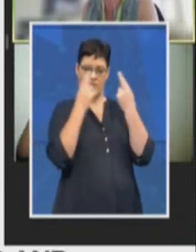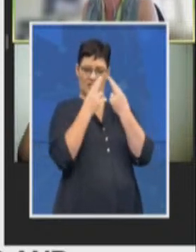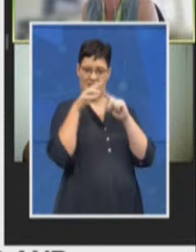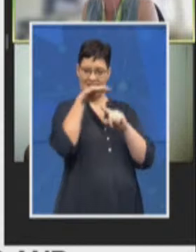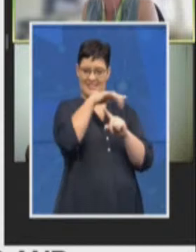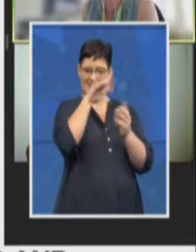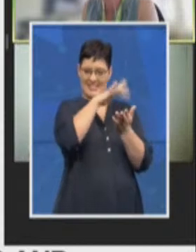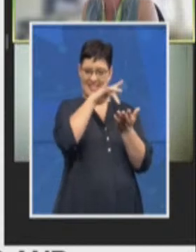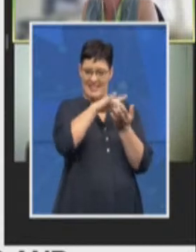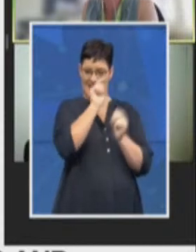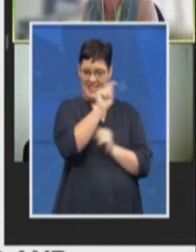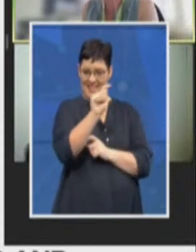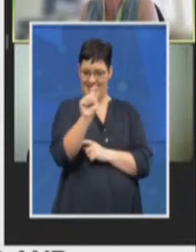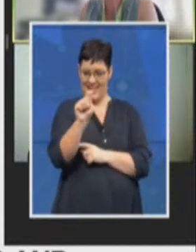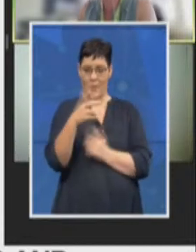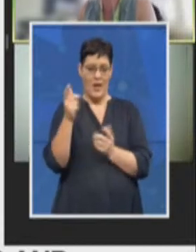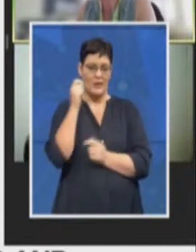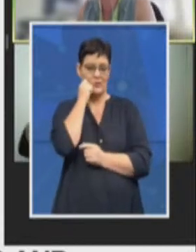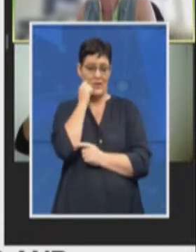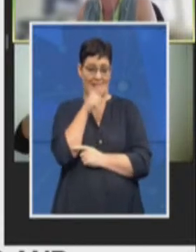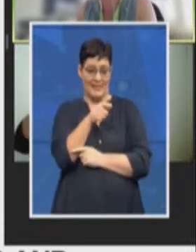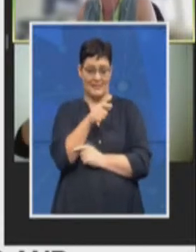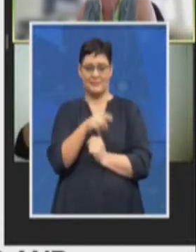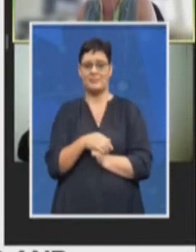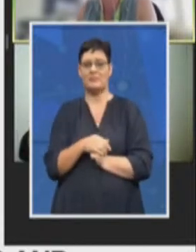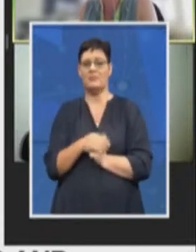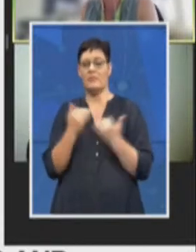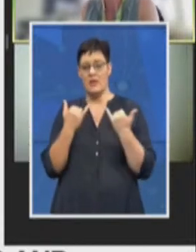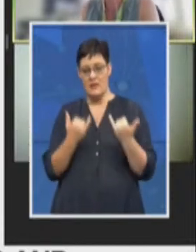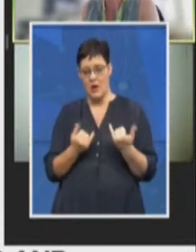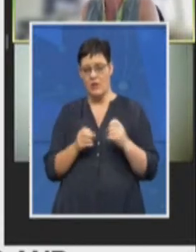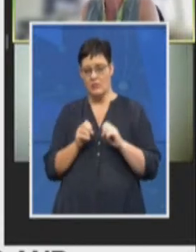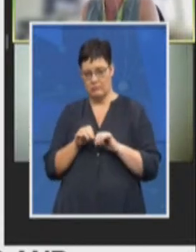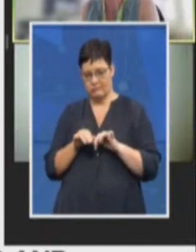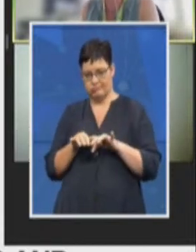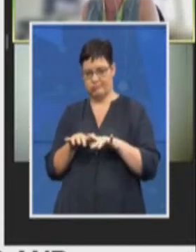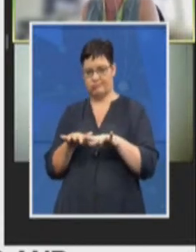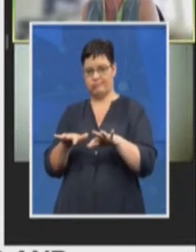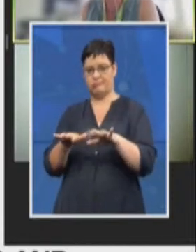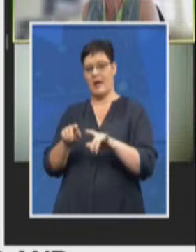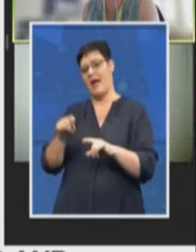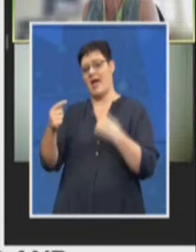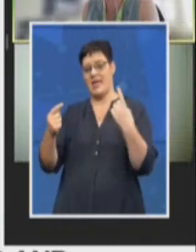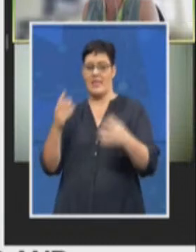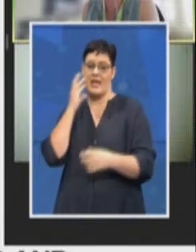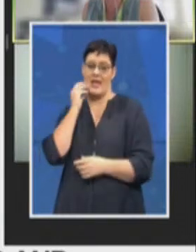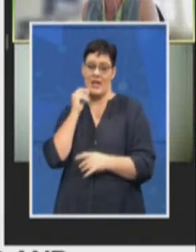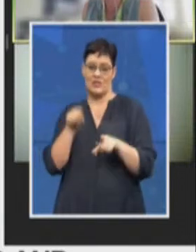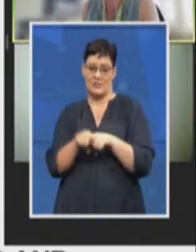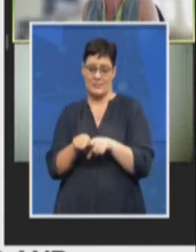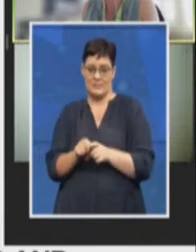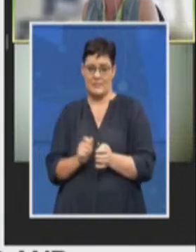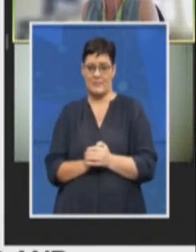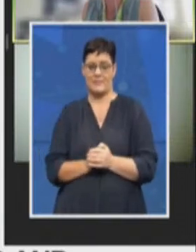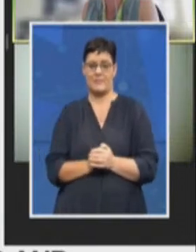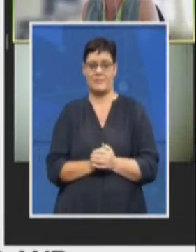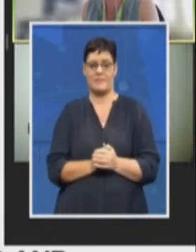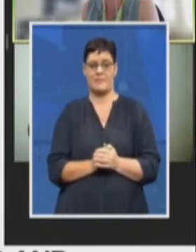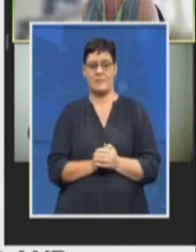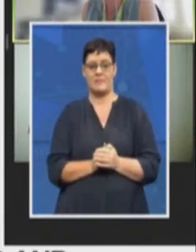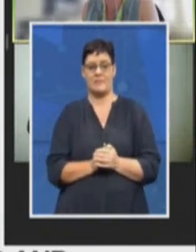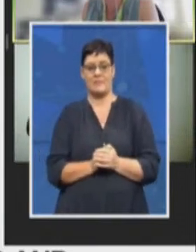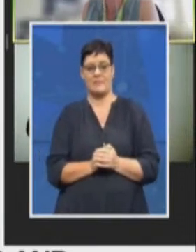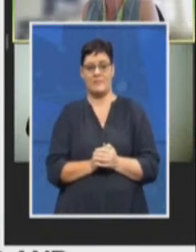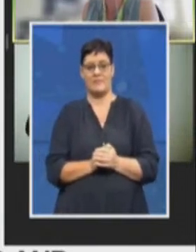see that we have now spread into the other age groups. In terms of sex, I think we have had a